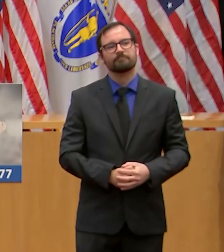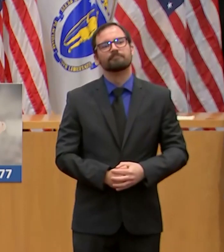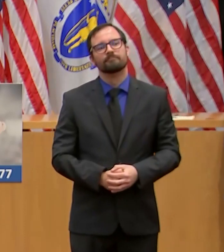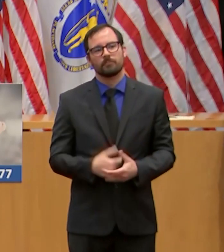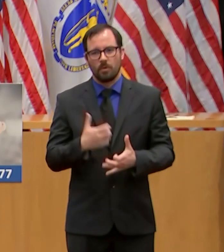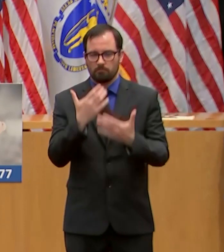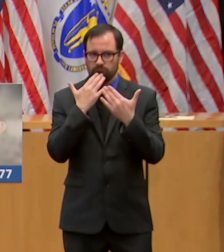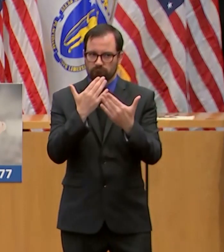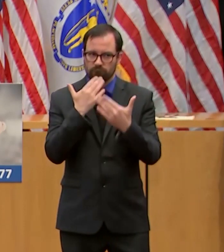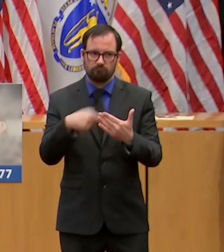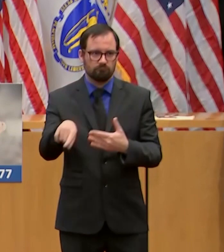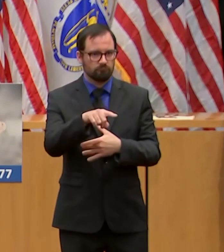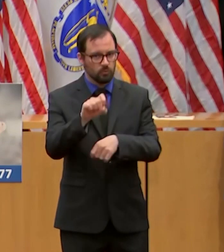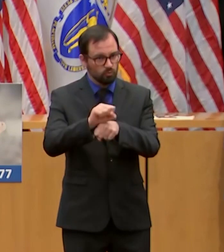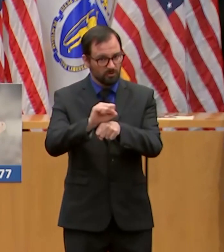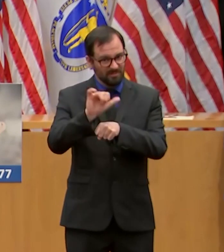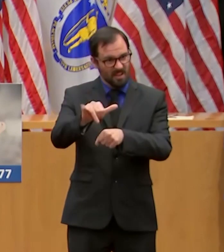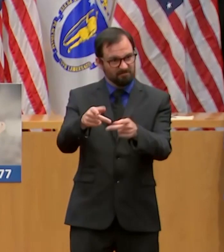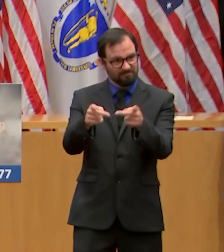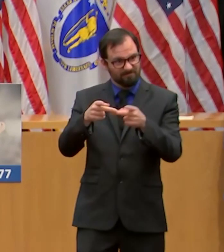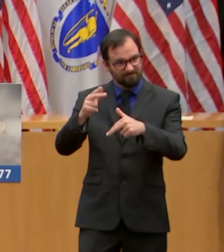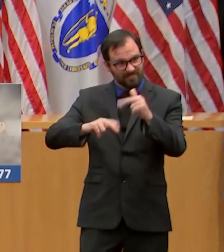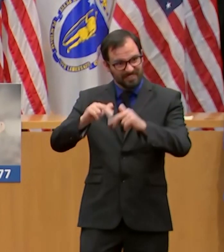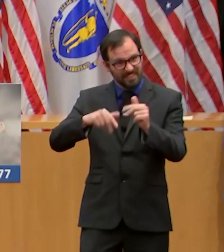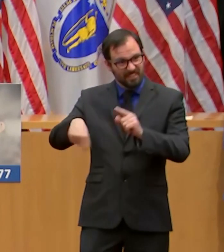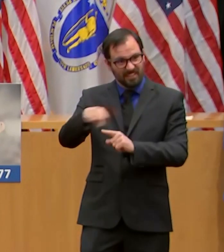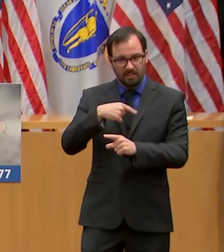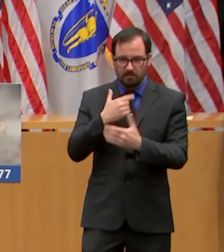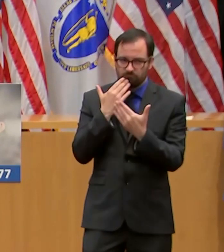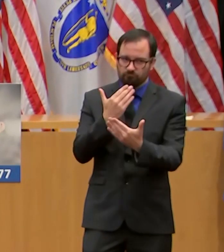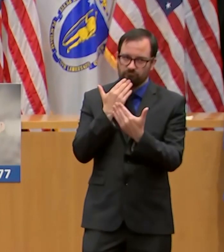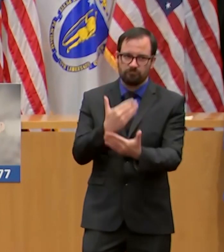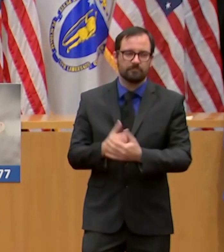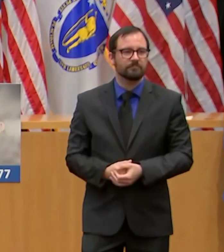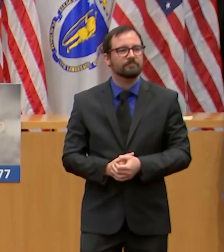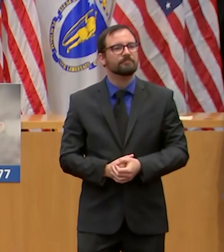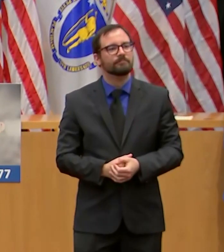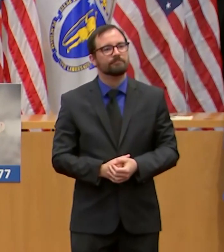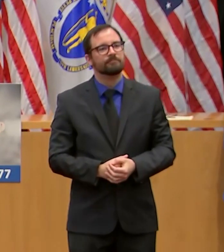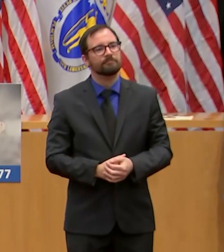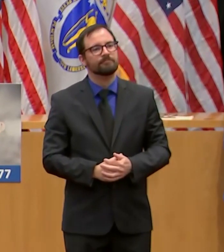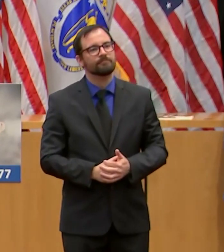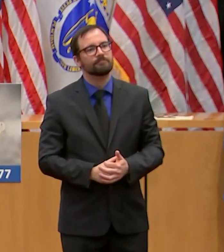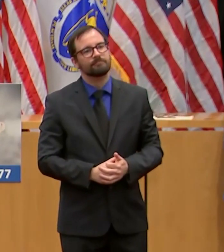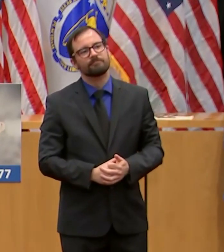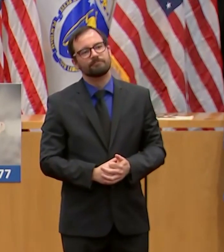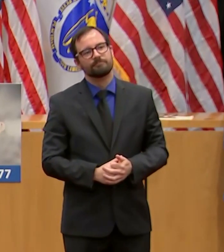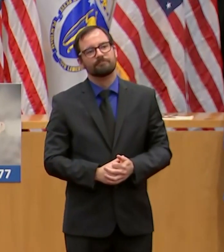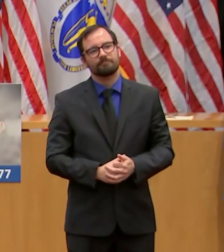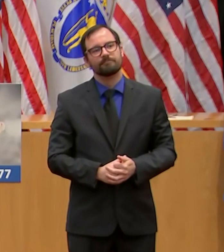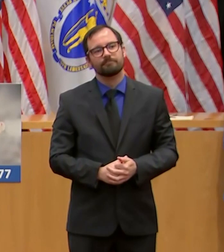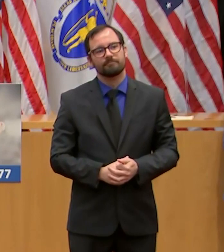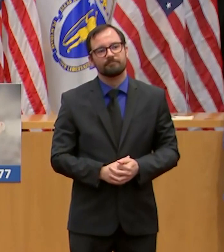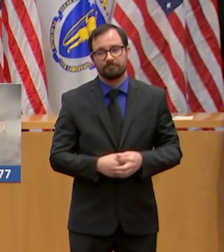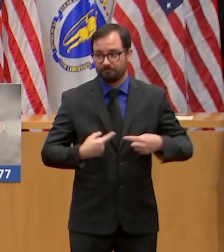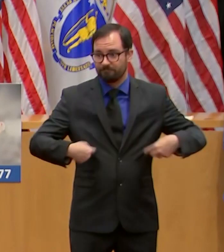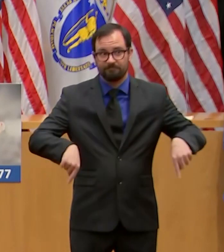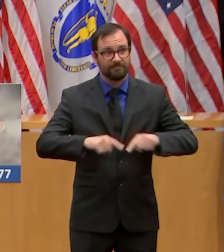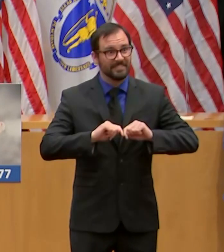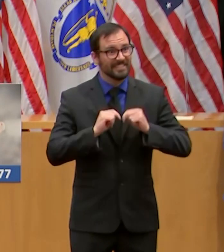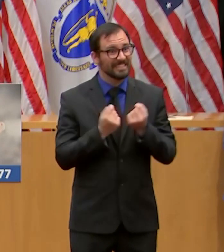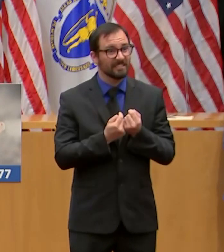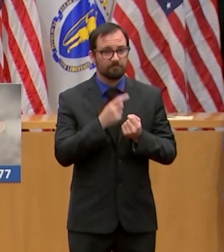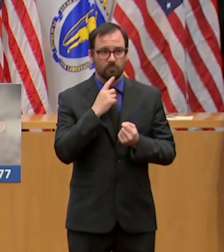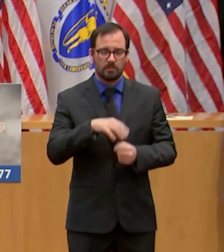our team, a big shout out for making Massachusetts one of the few sites in the country that is going to be able to use